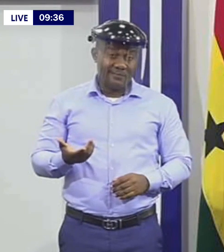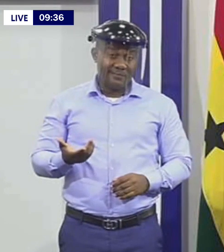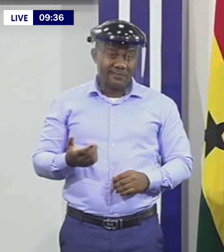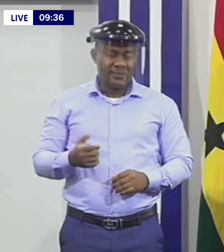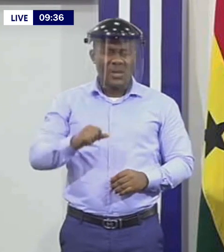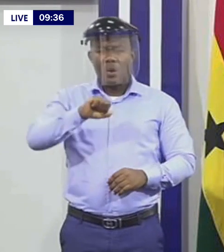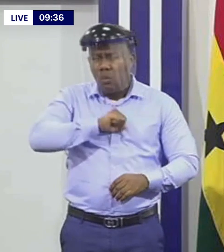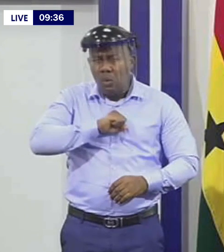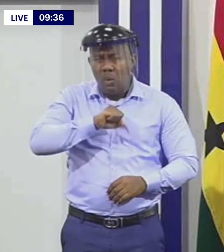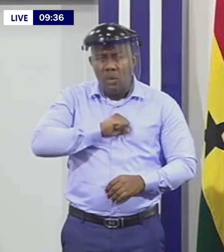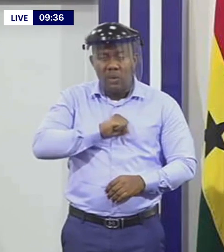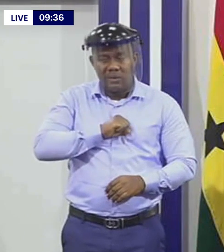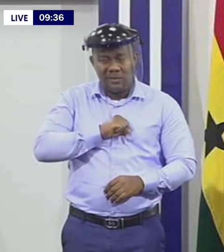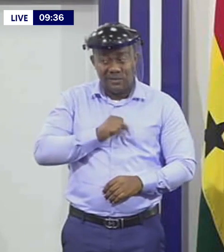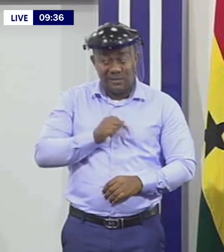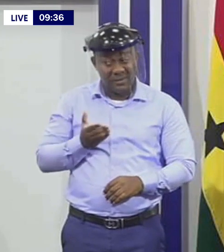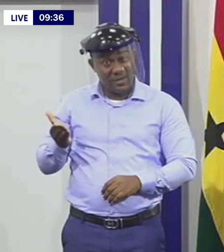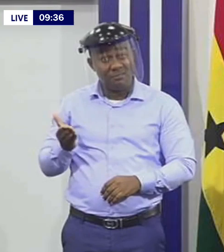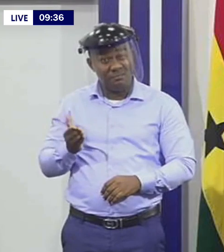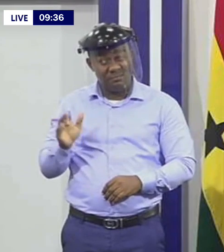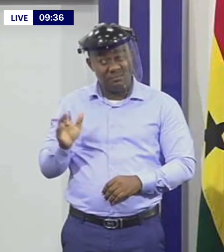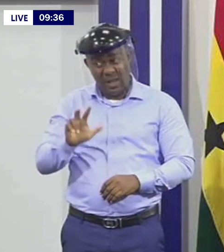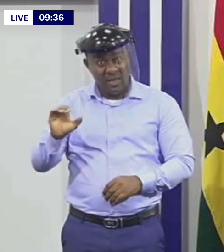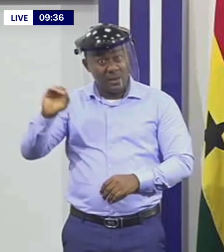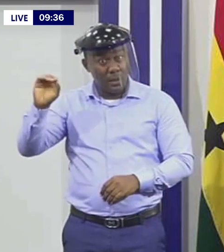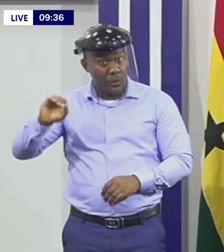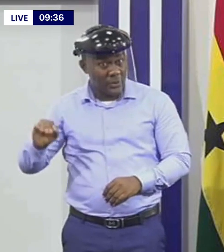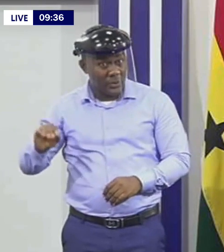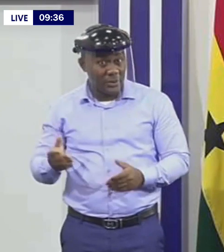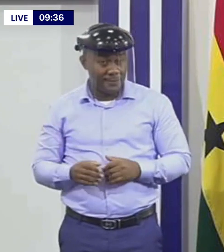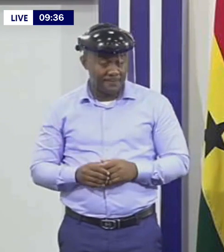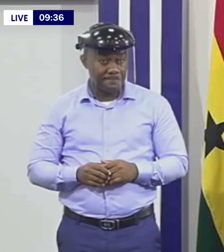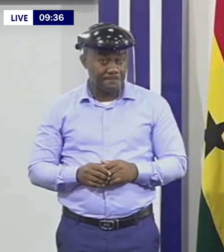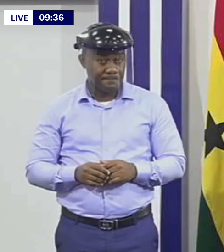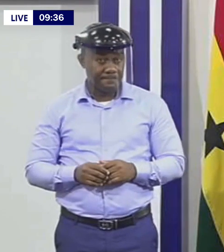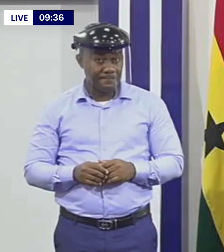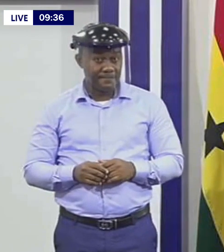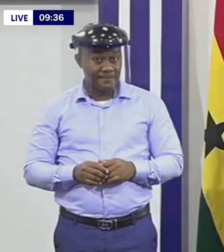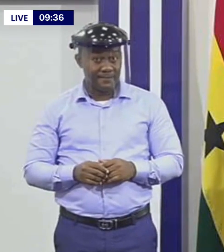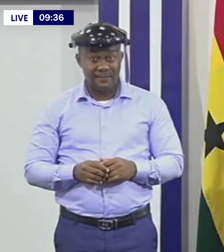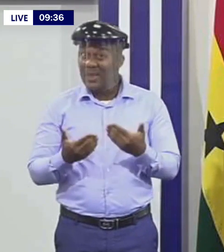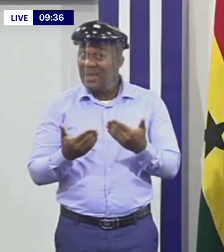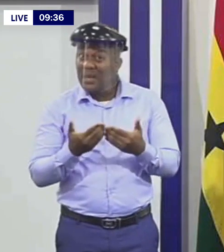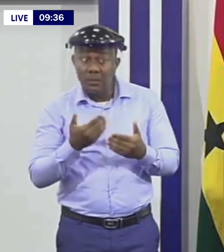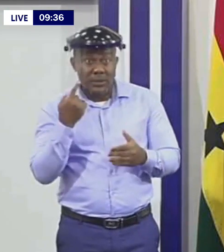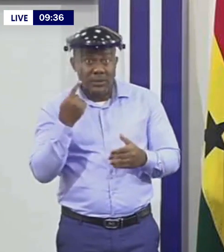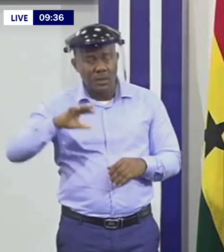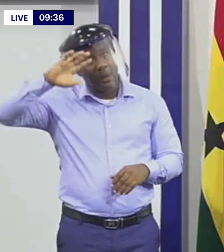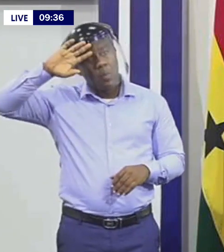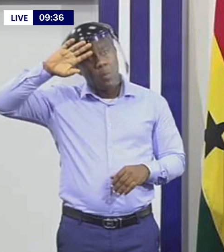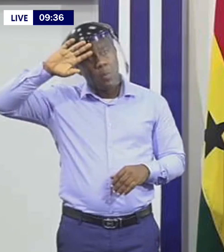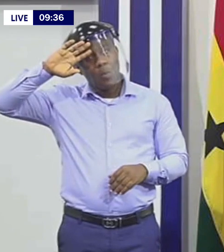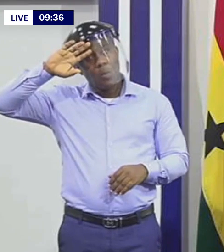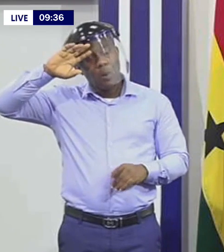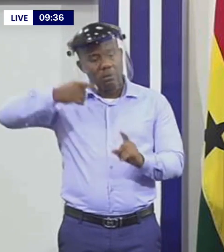it's about close to 30%. The most symptom elsewhere is fever, but